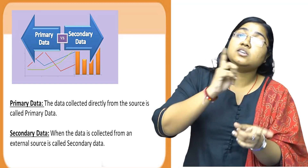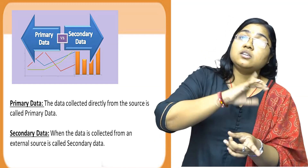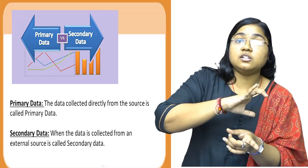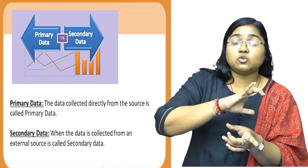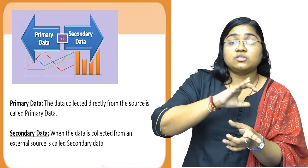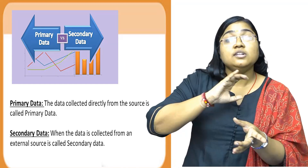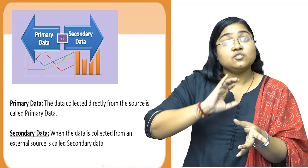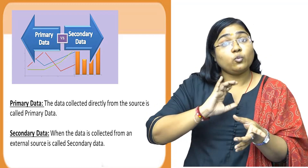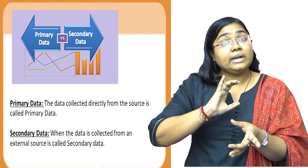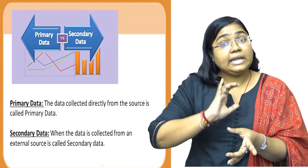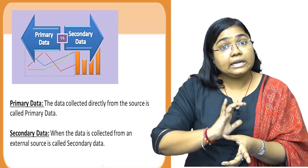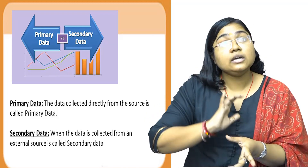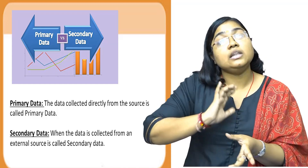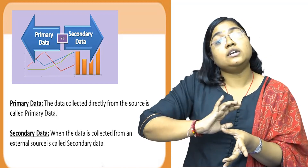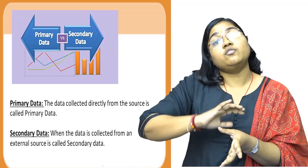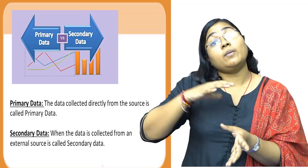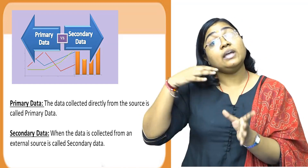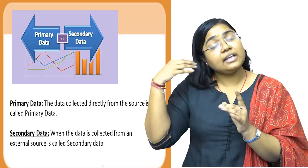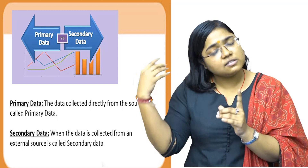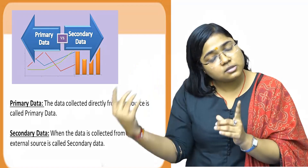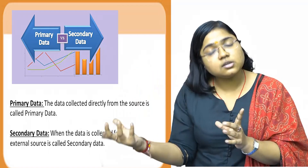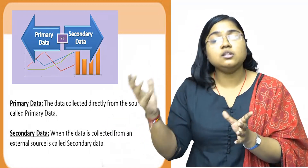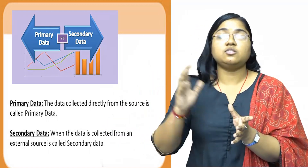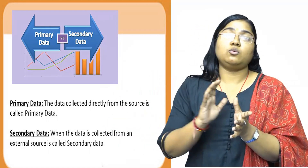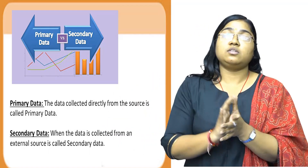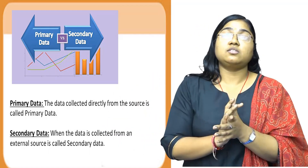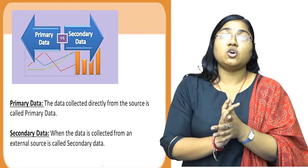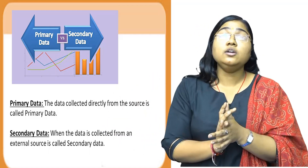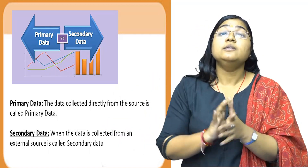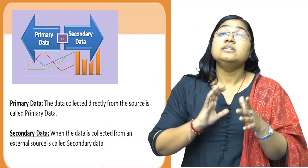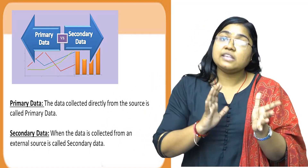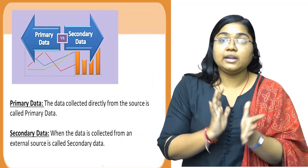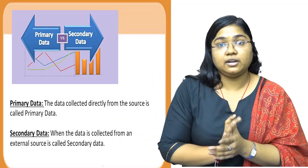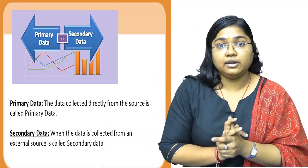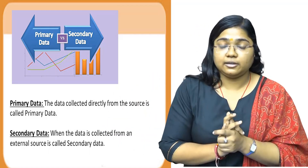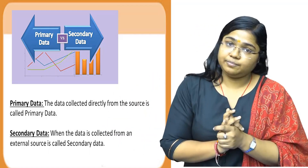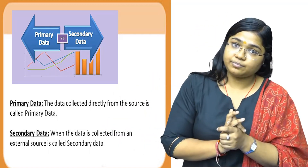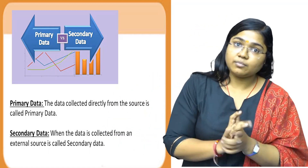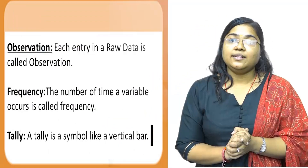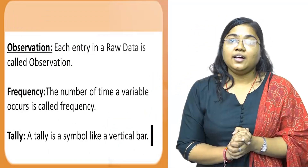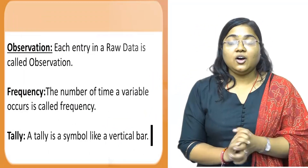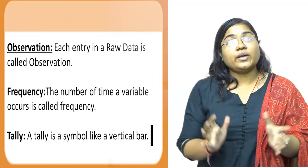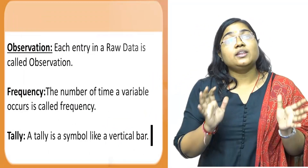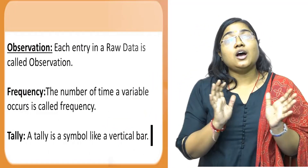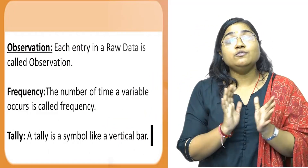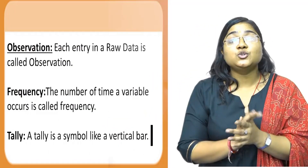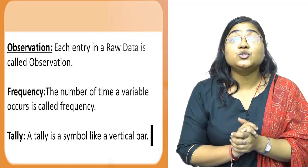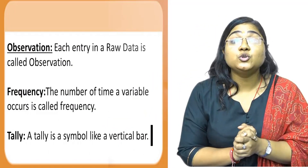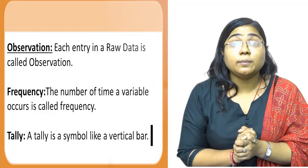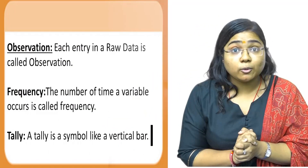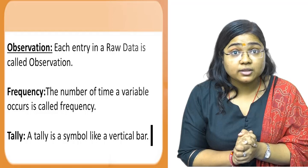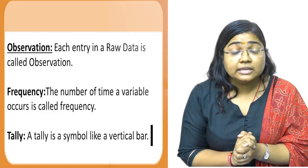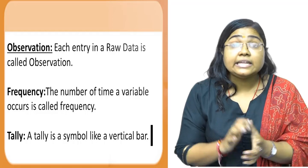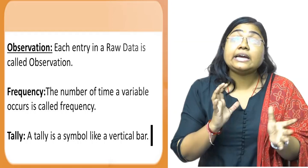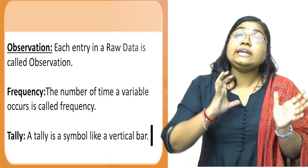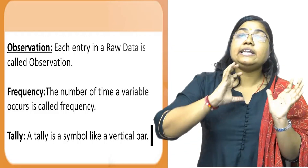your external source. So when data collected from the external source is your secondary data. Okay, now we should